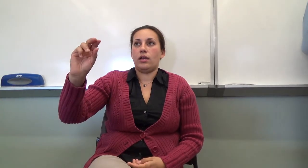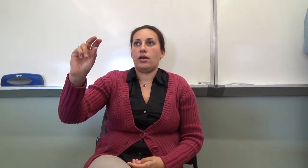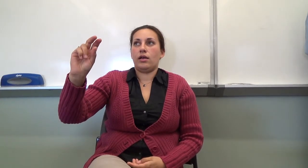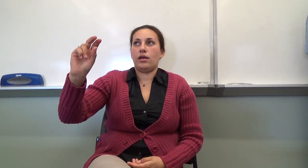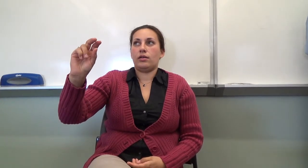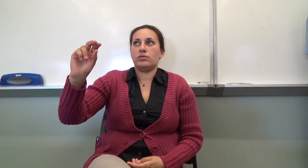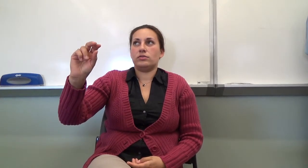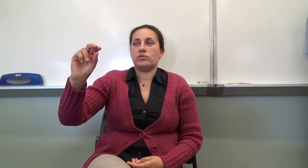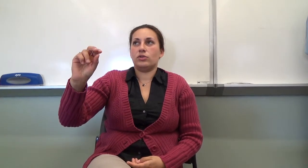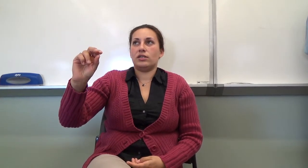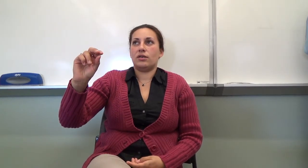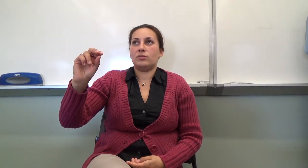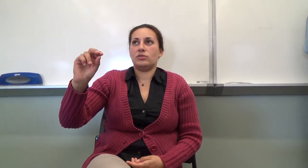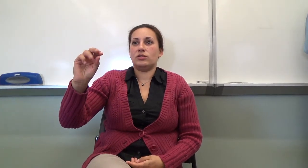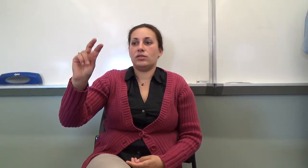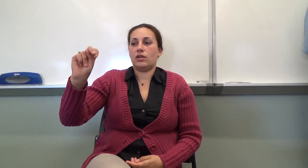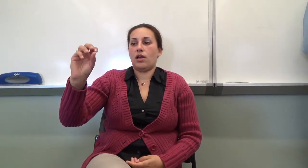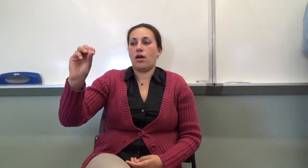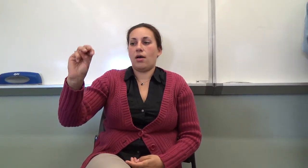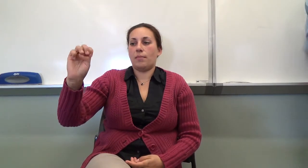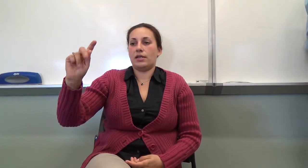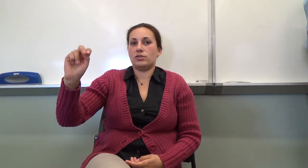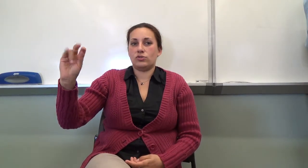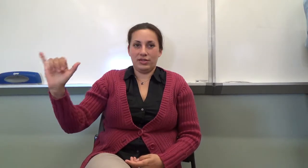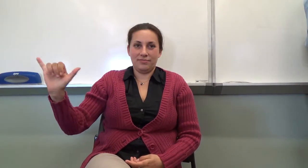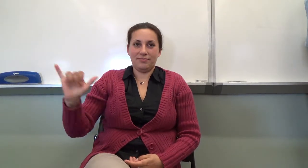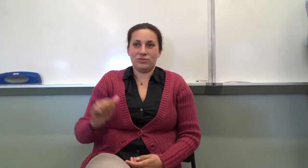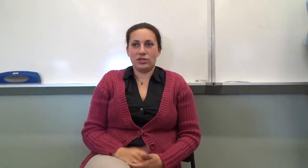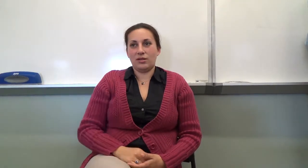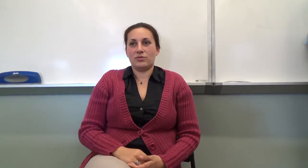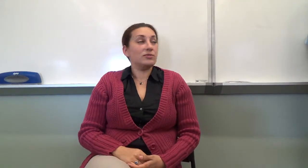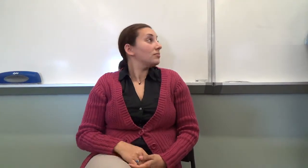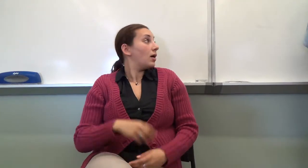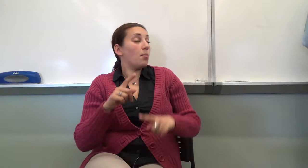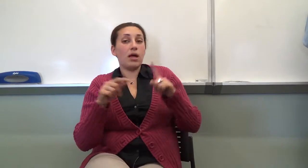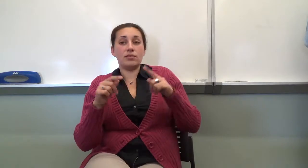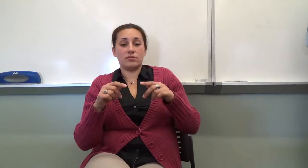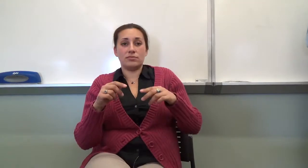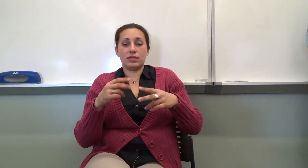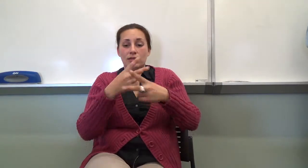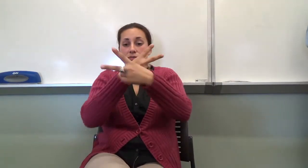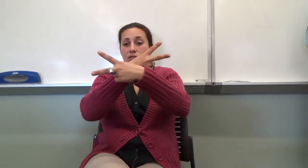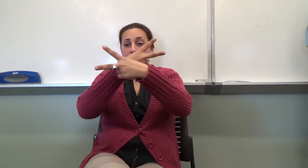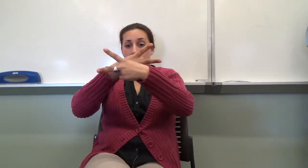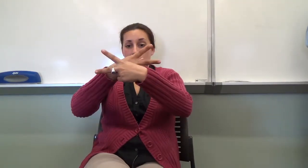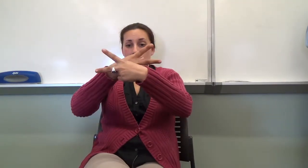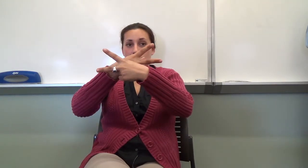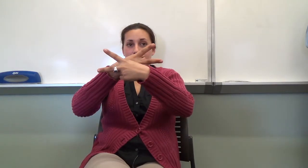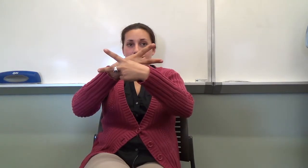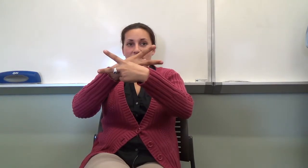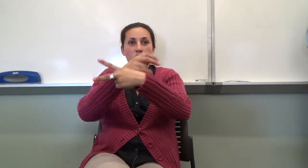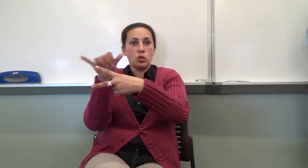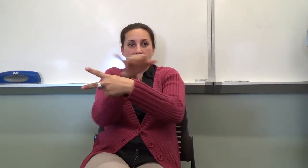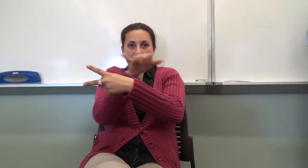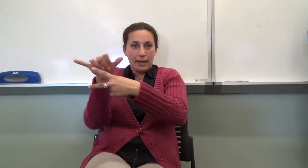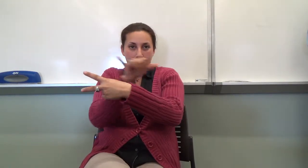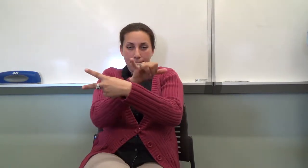And this angle up here looked like they'd be about the same size. And this one over here, which is less than 90, this is an acute